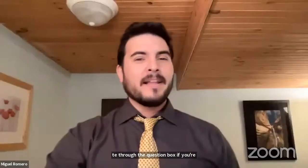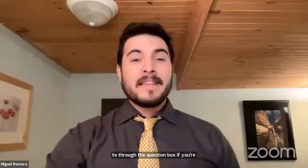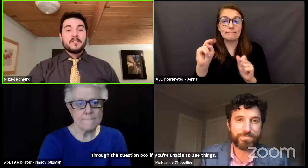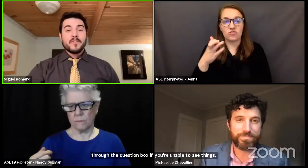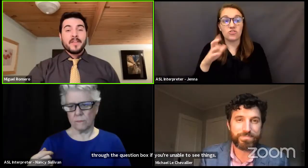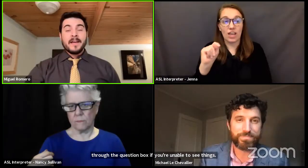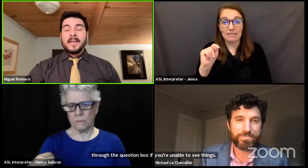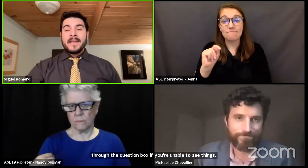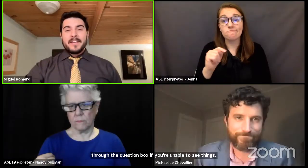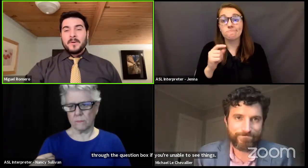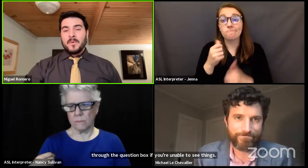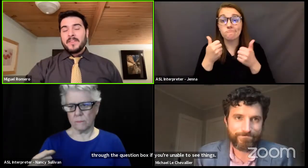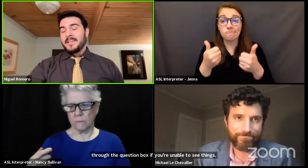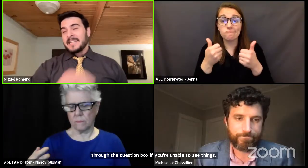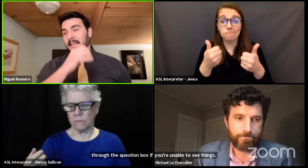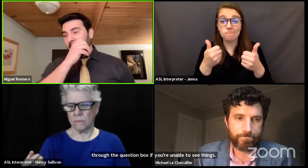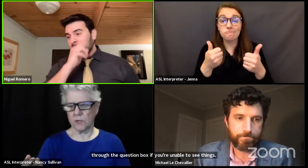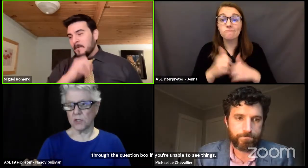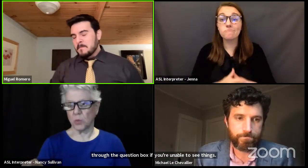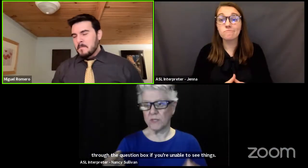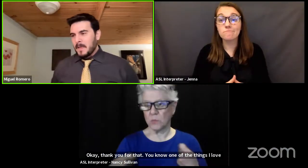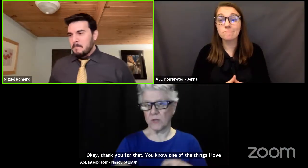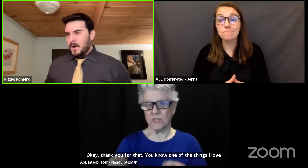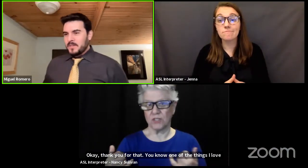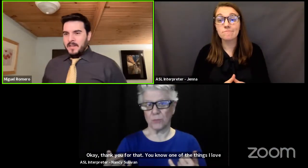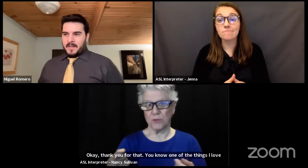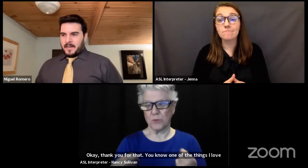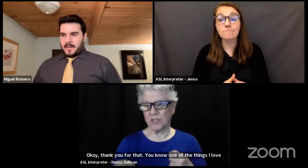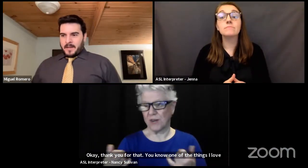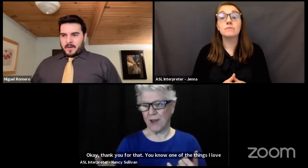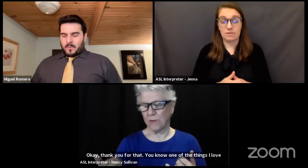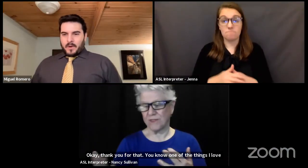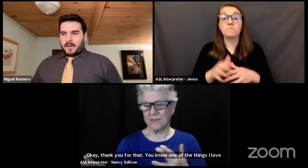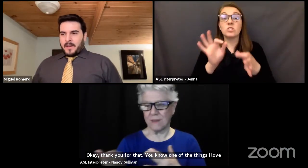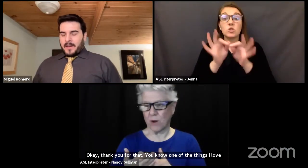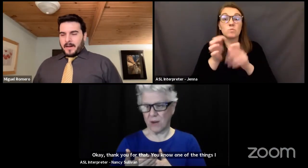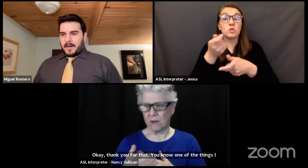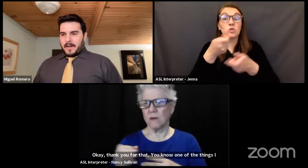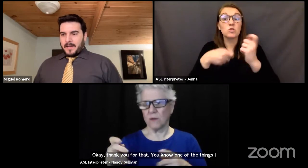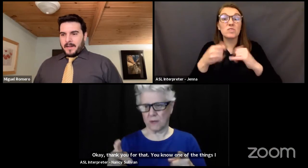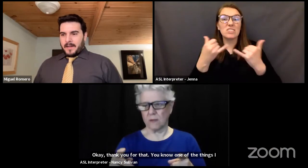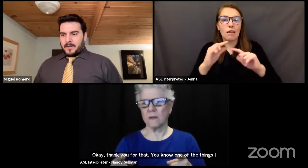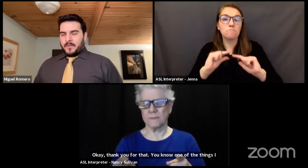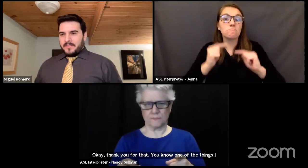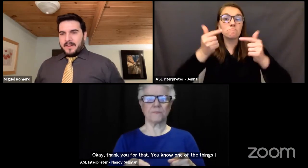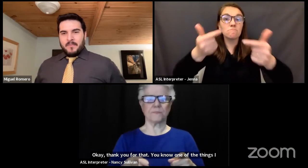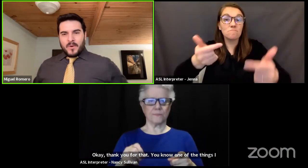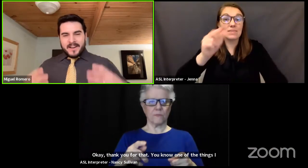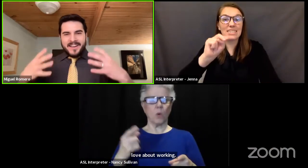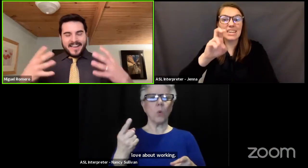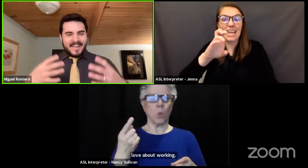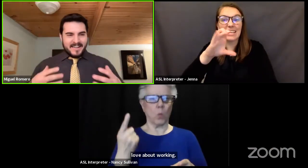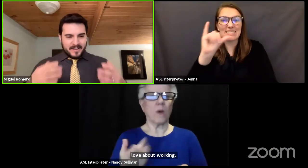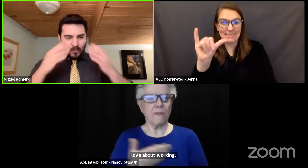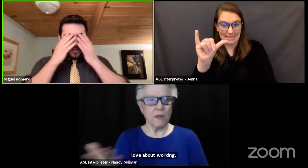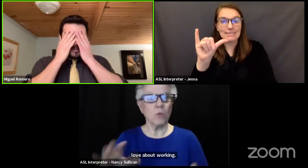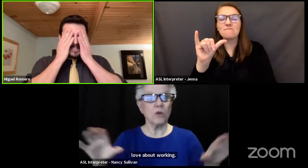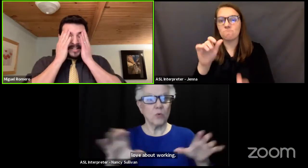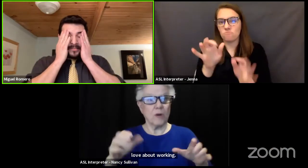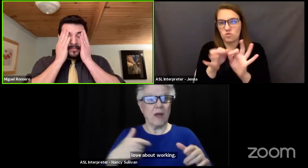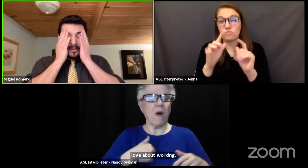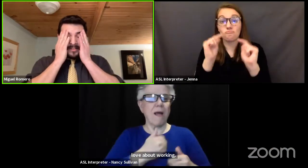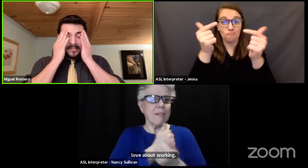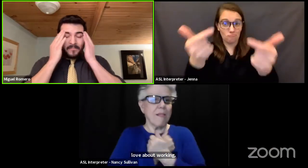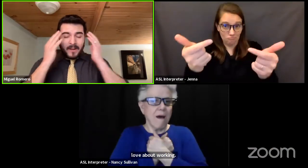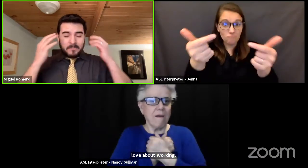Great, thank you for that. You know, one of the things I love about working, doing this kind of work, and